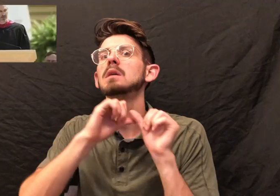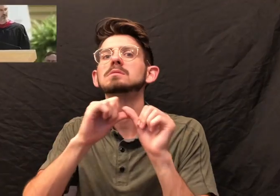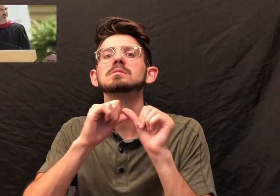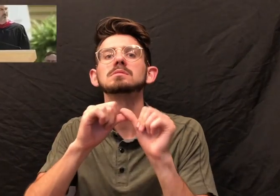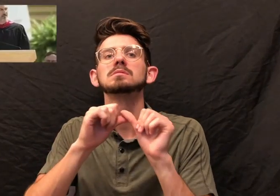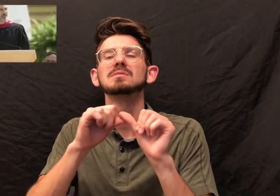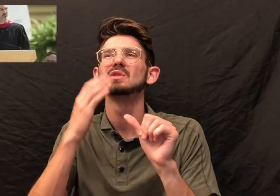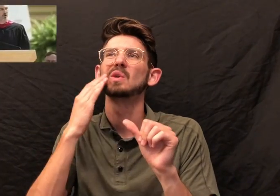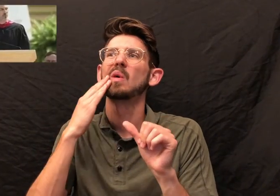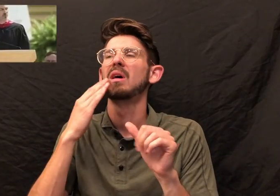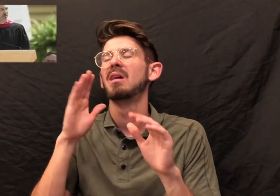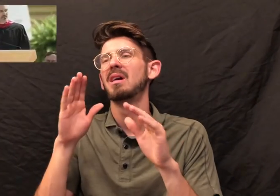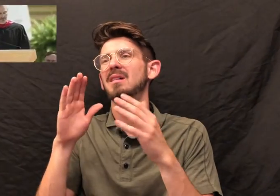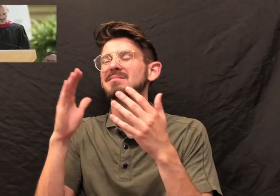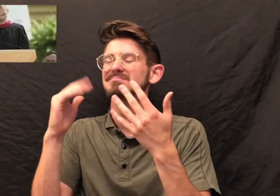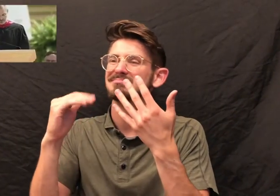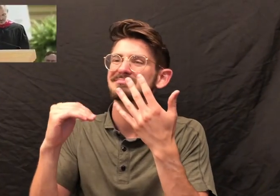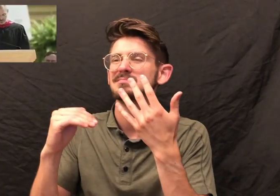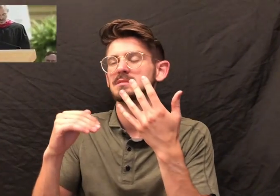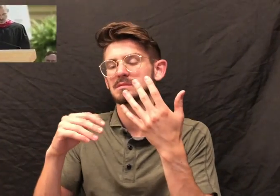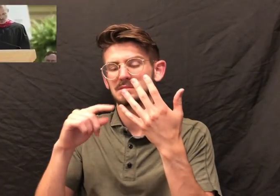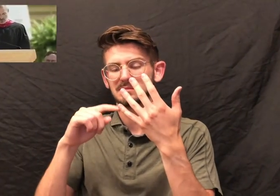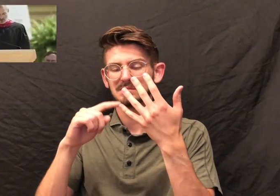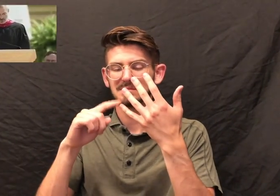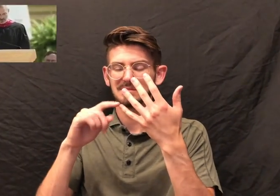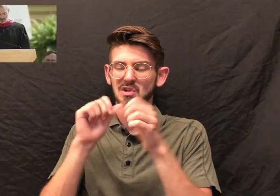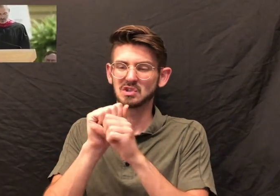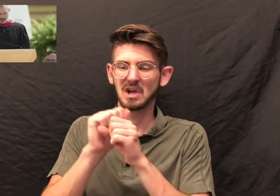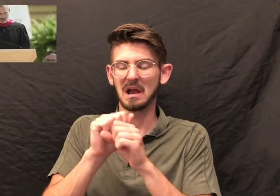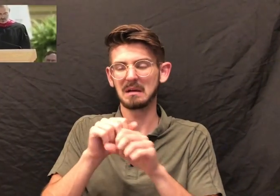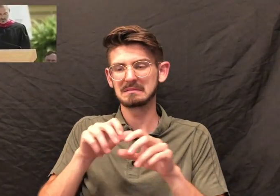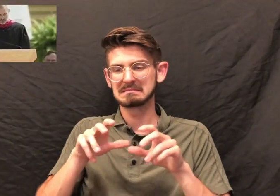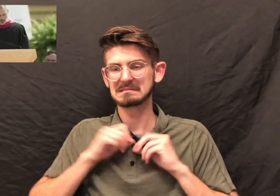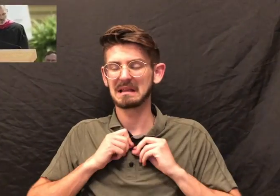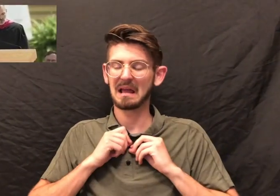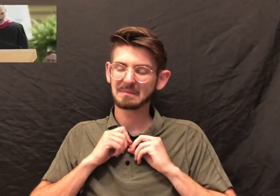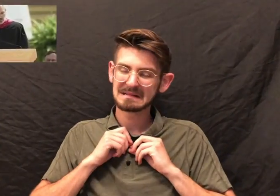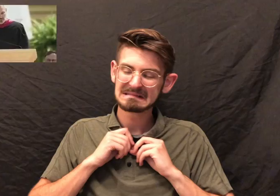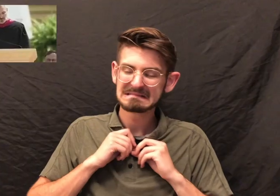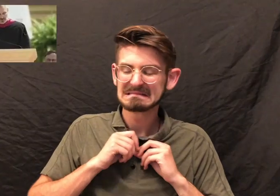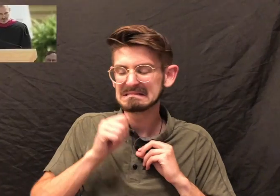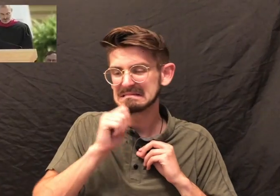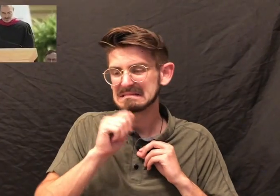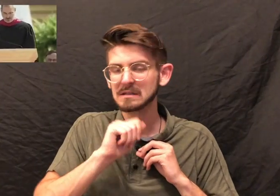matters of the heart, you'll know when you find it. And like any great relationship, it just